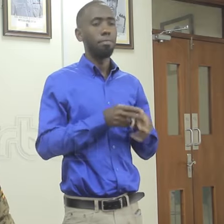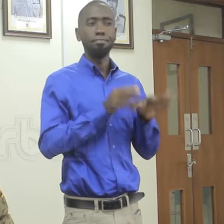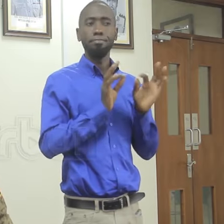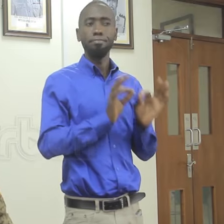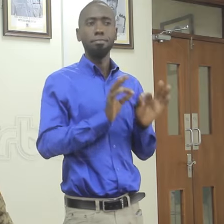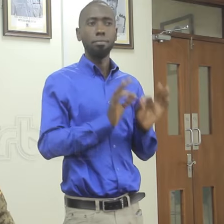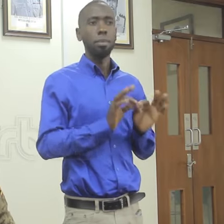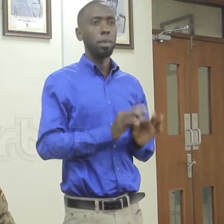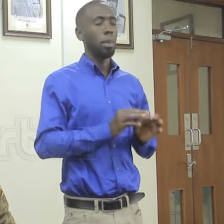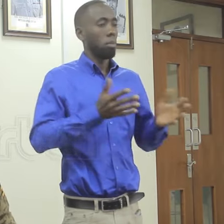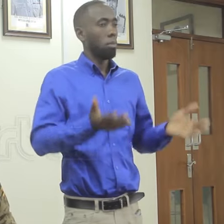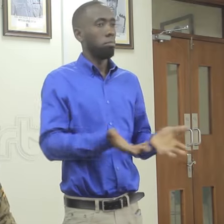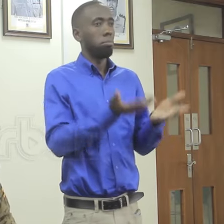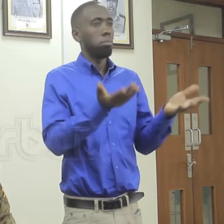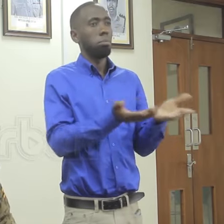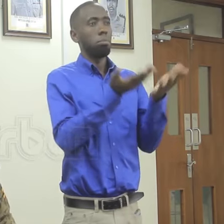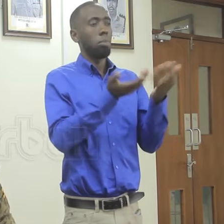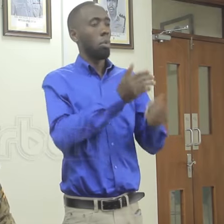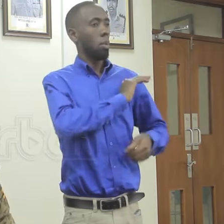women, and